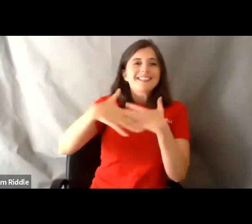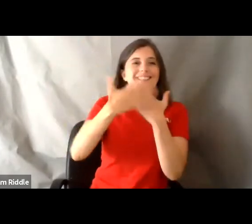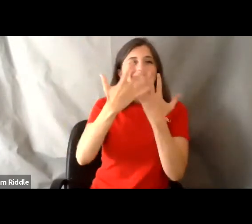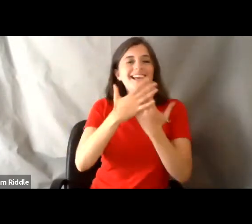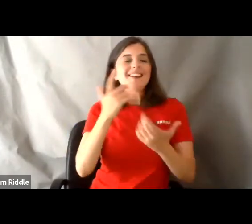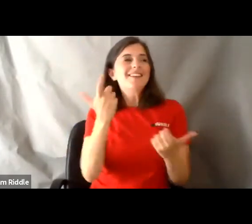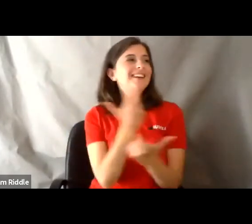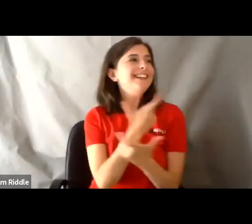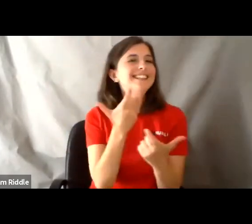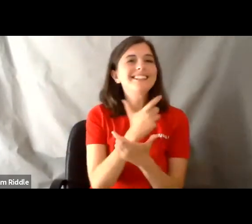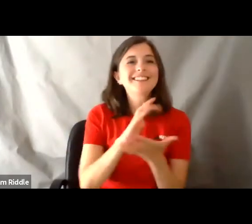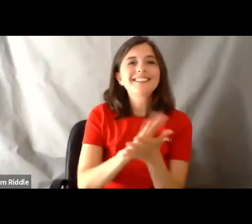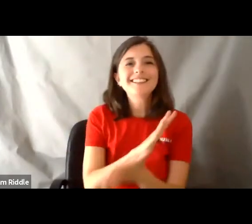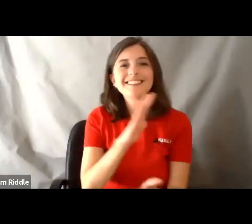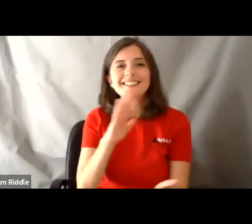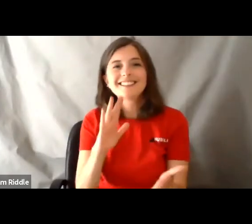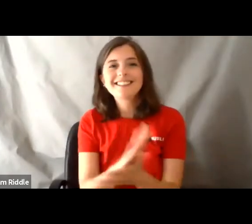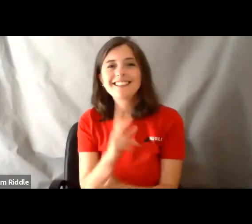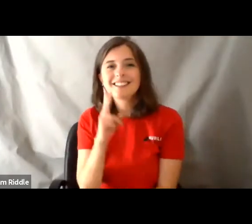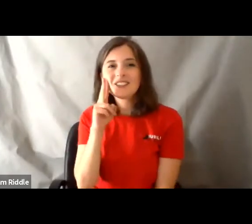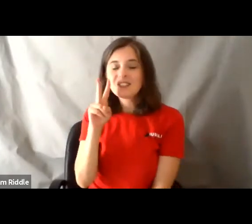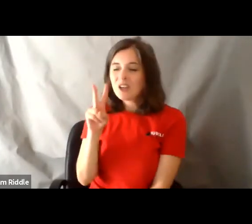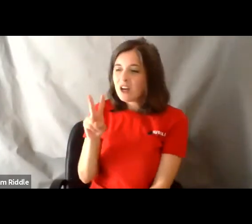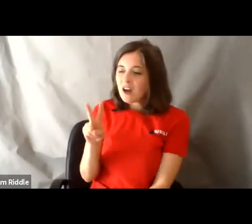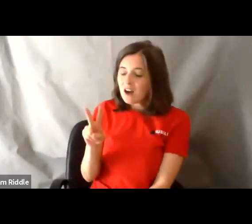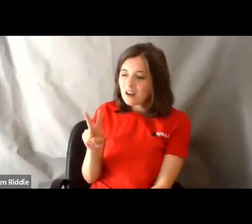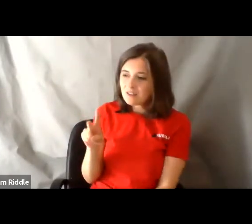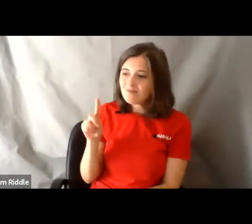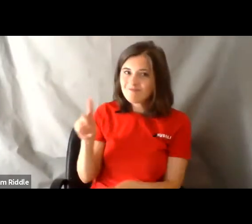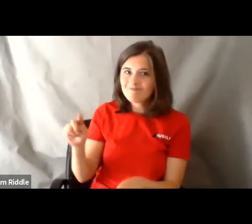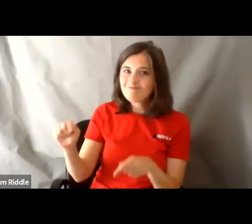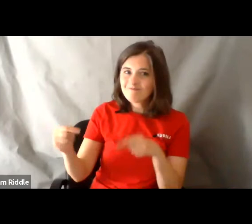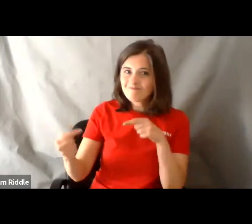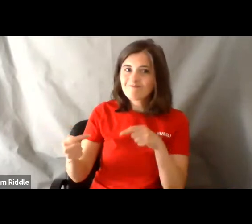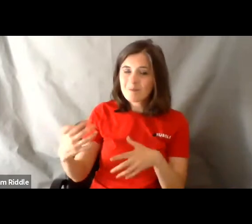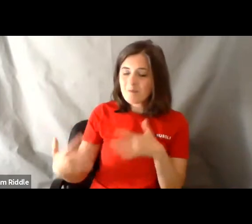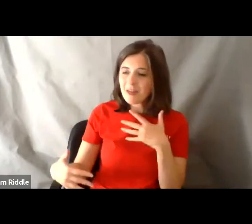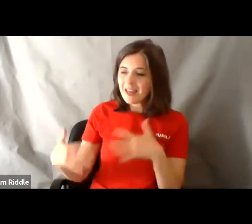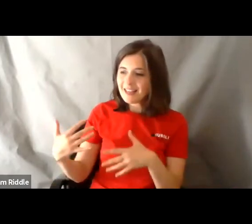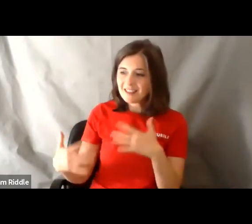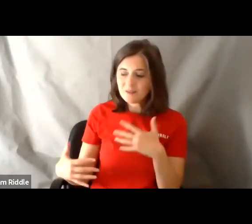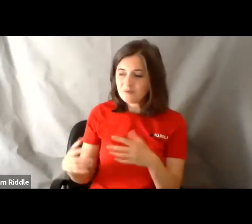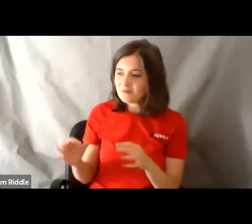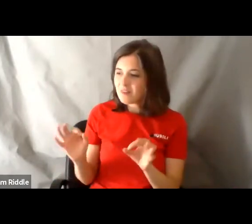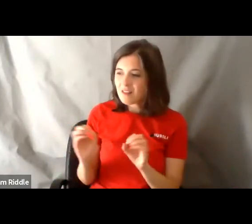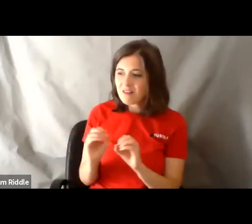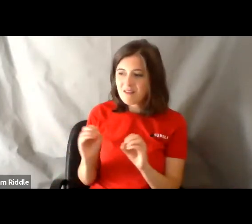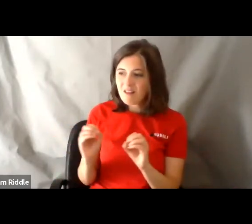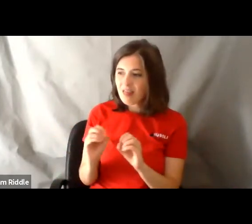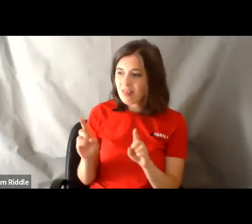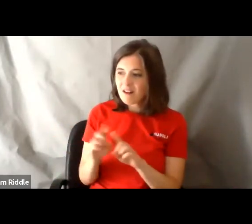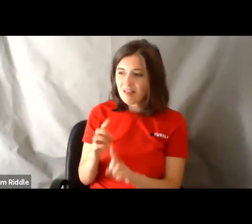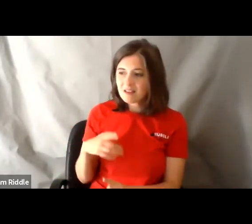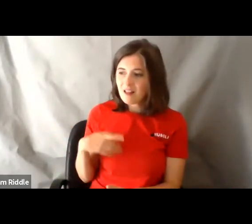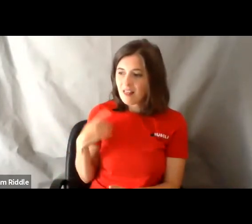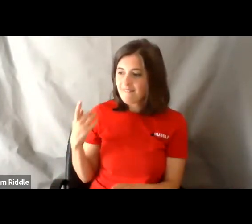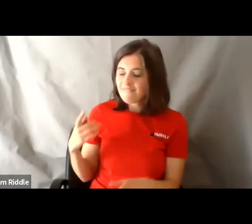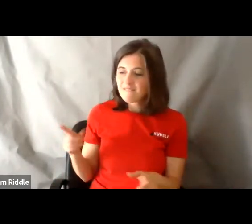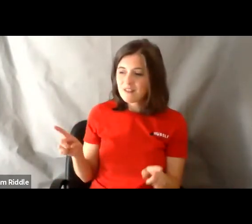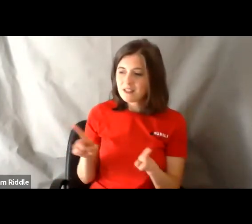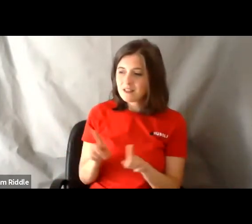fun, the days of seeing you fight terrible pain. Nothing in this life feels the same